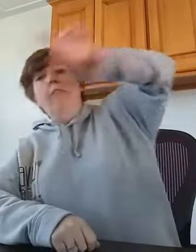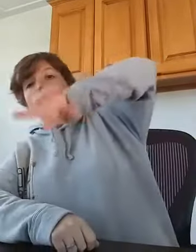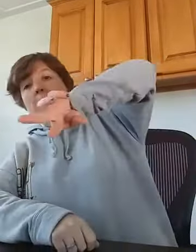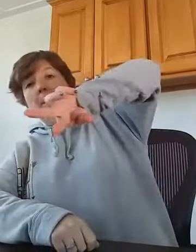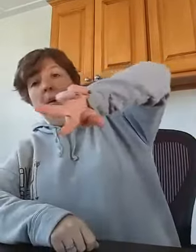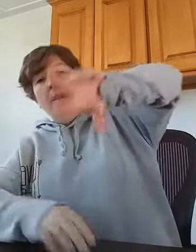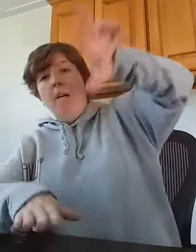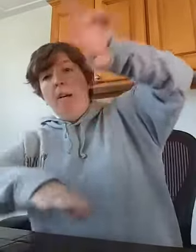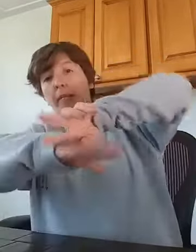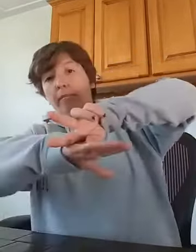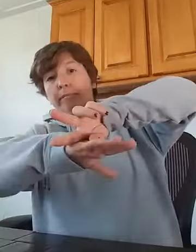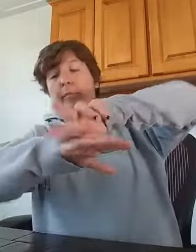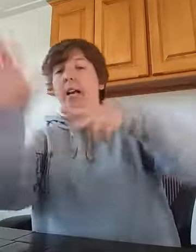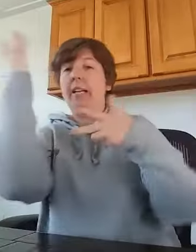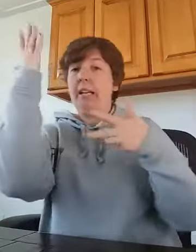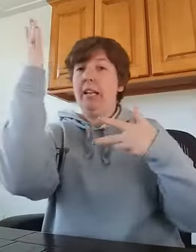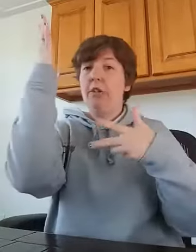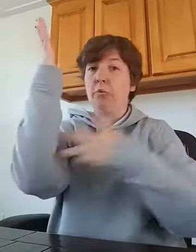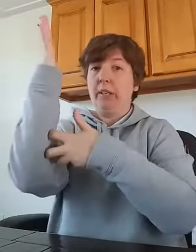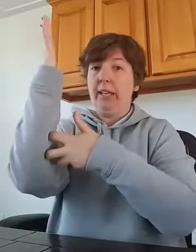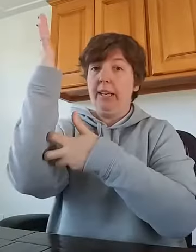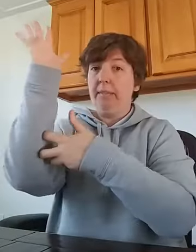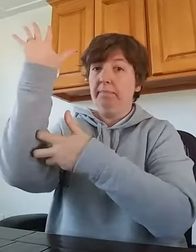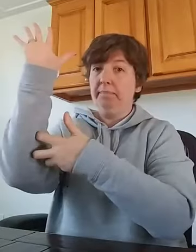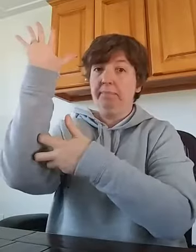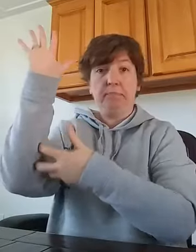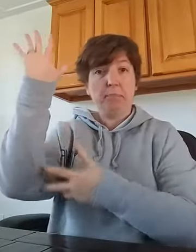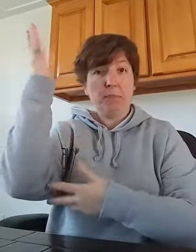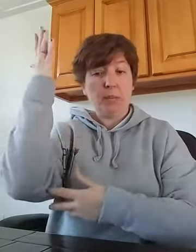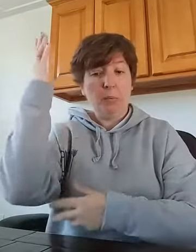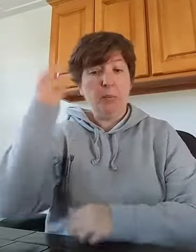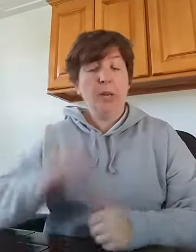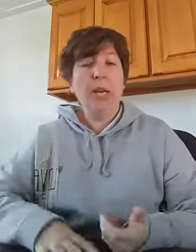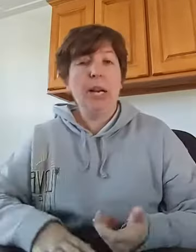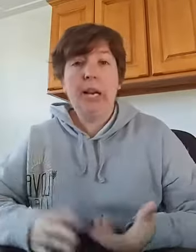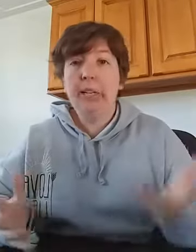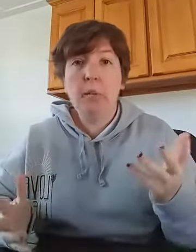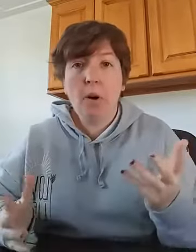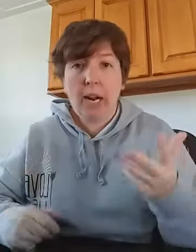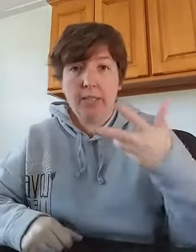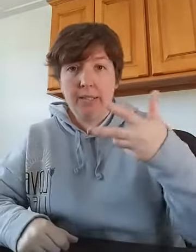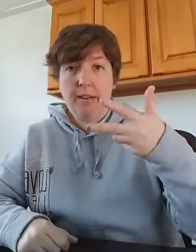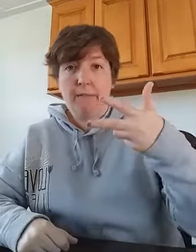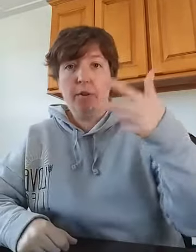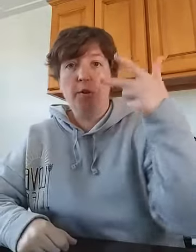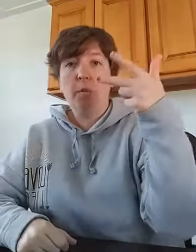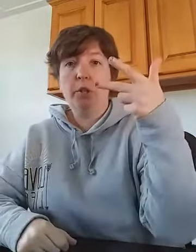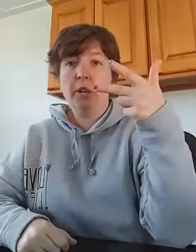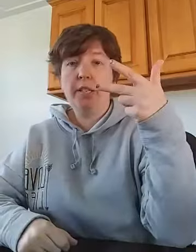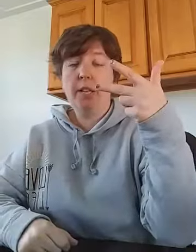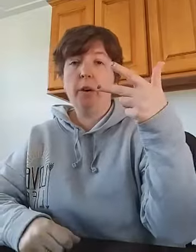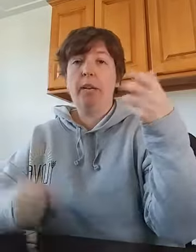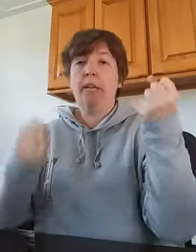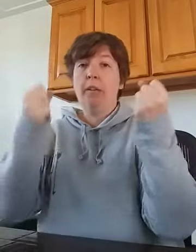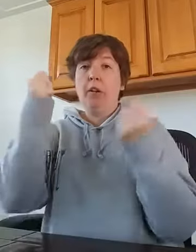flip. I can hit a tree. I can do all kinds of stuff with just knowing